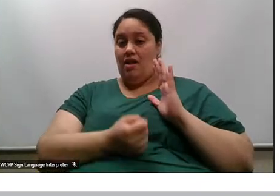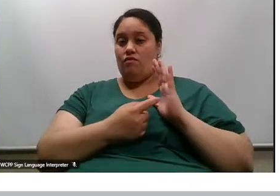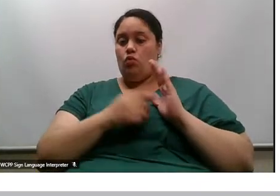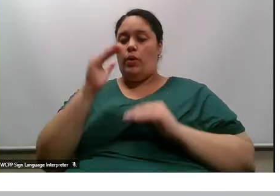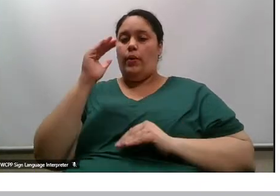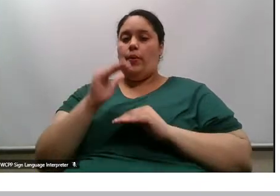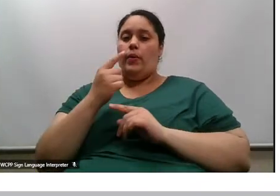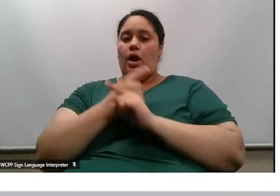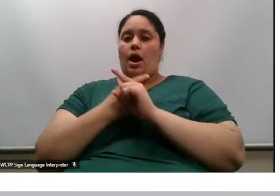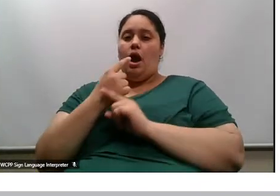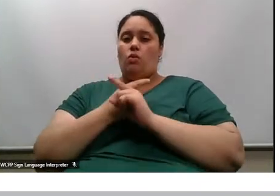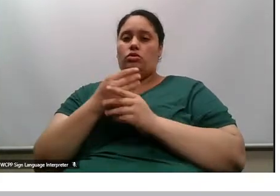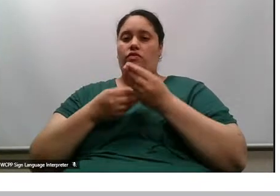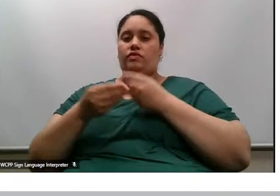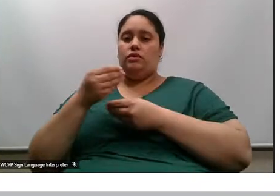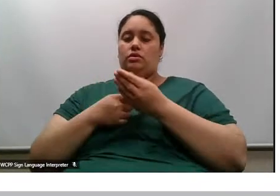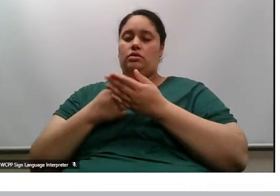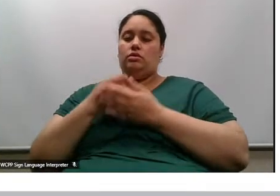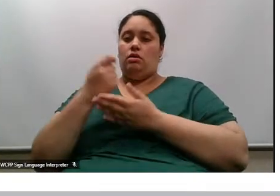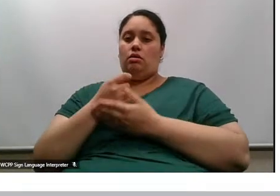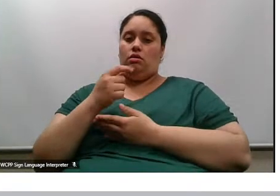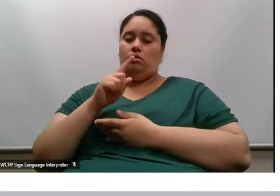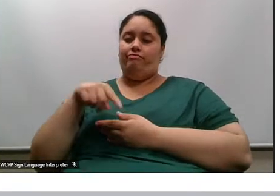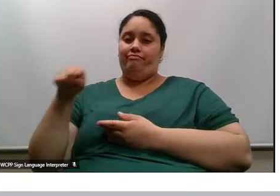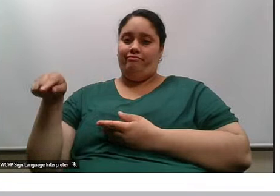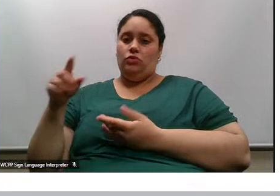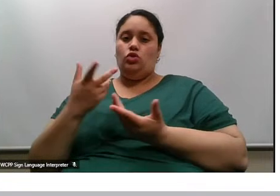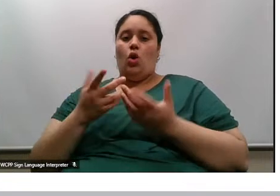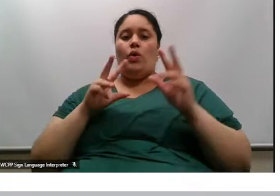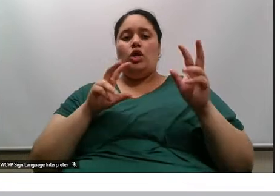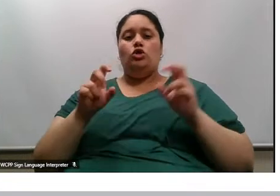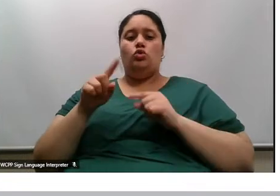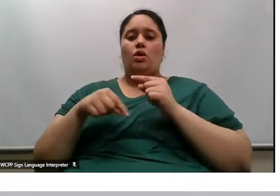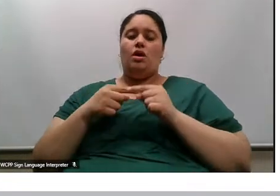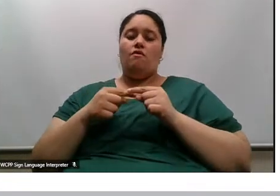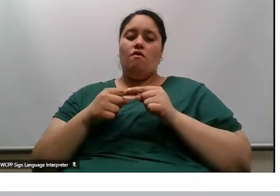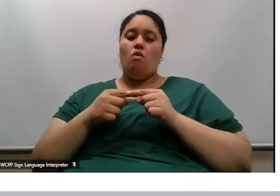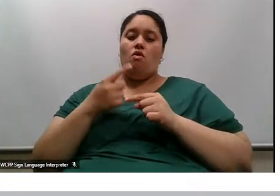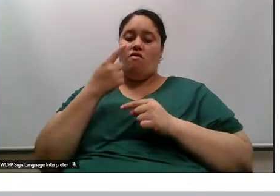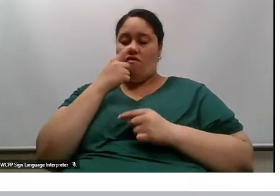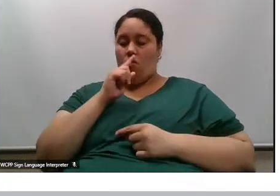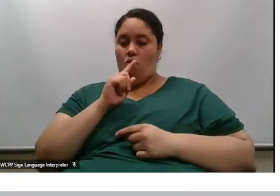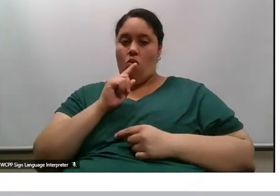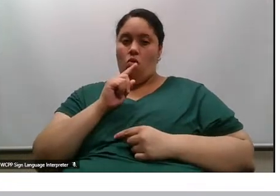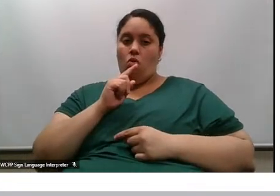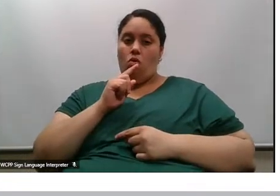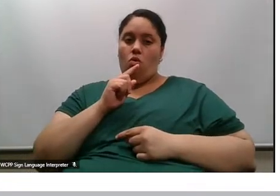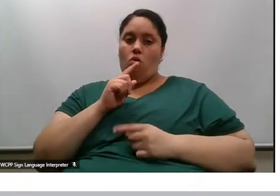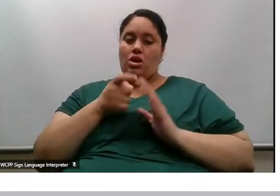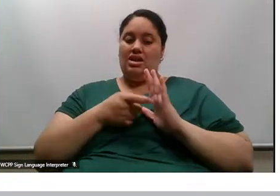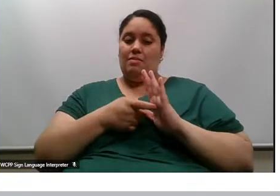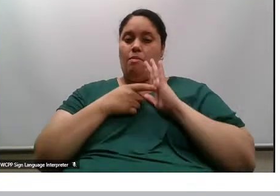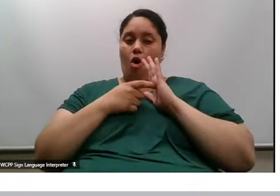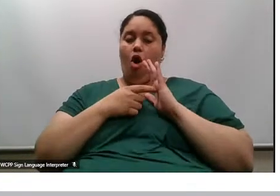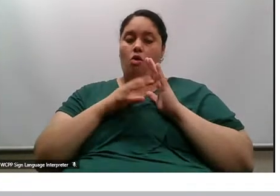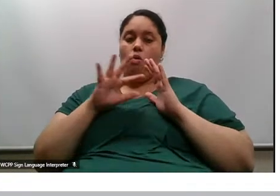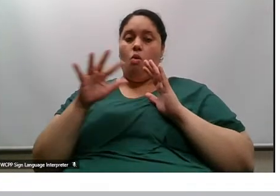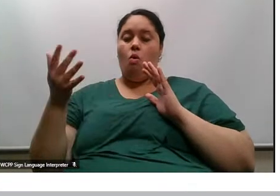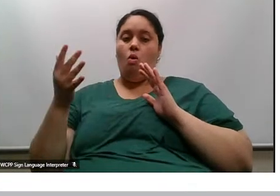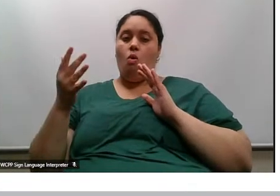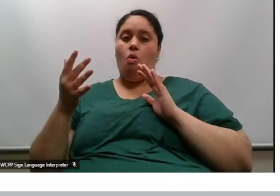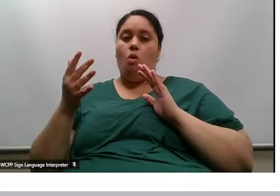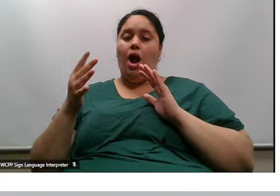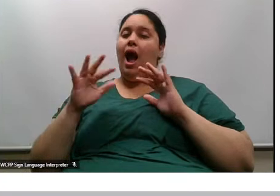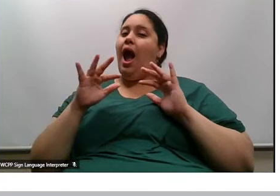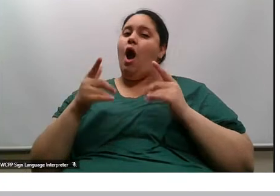the hours of trade and so forth. So the issue around the demand, or see